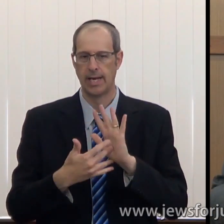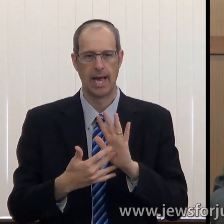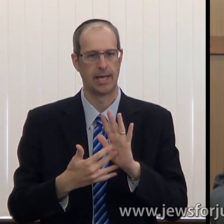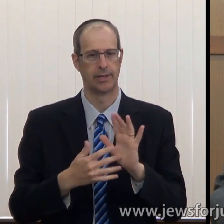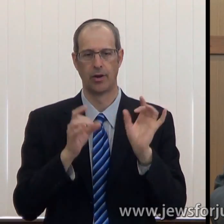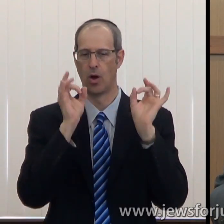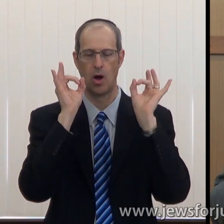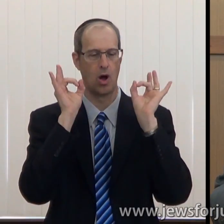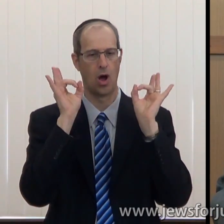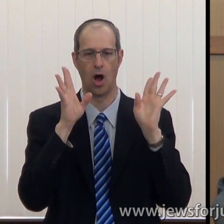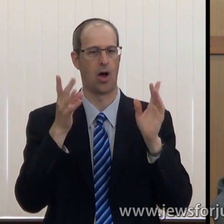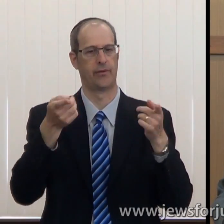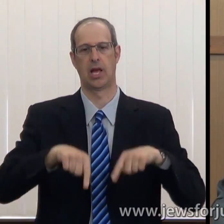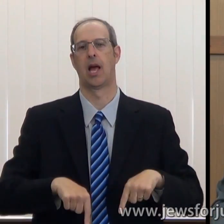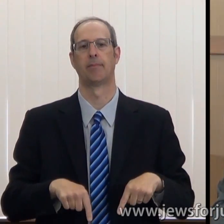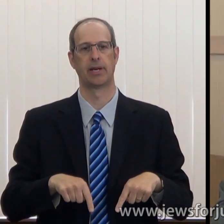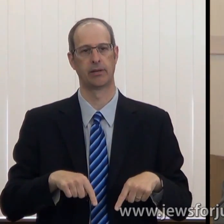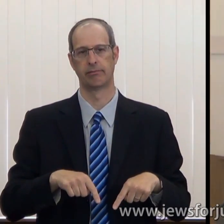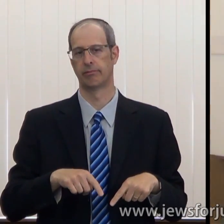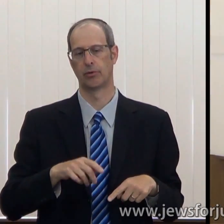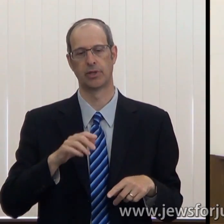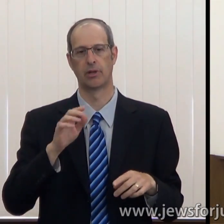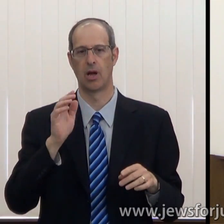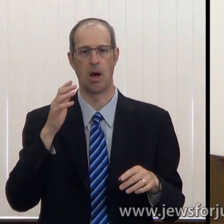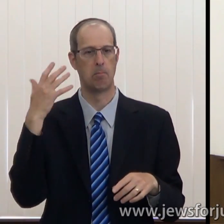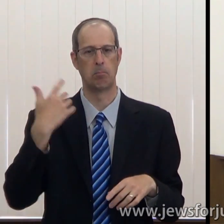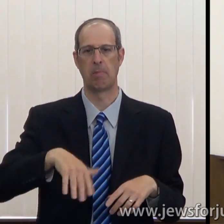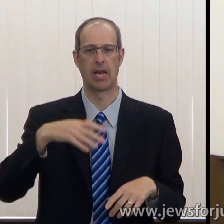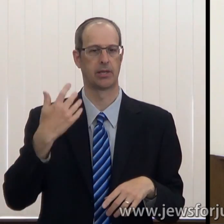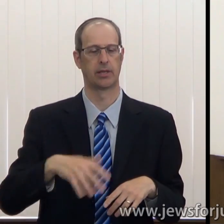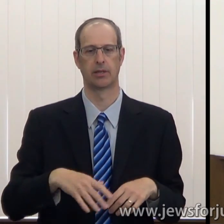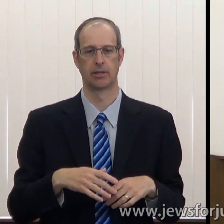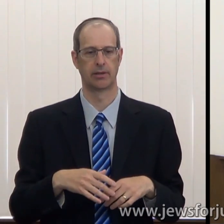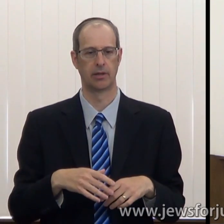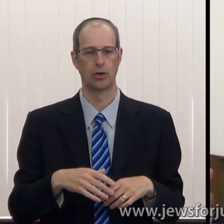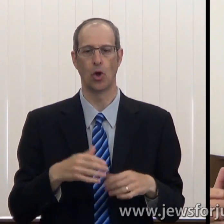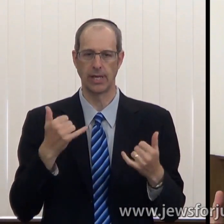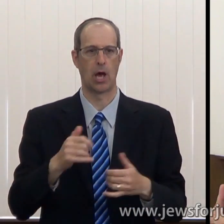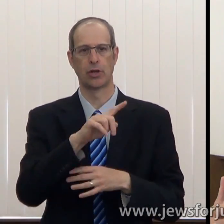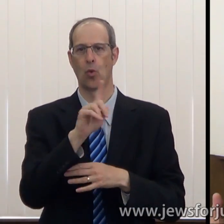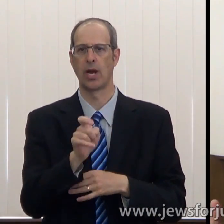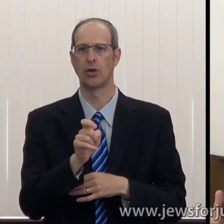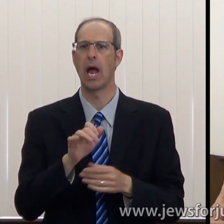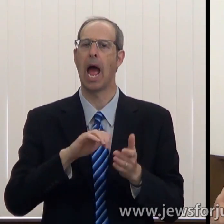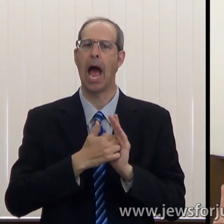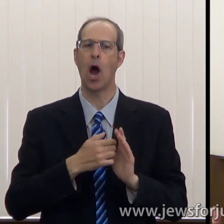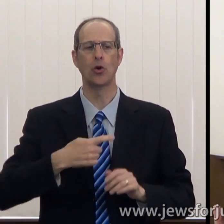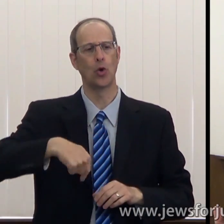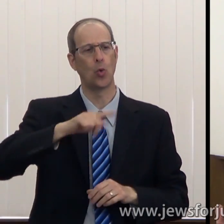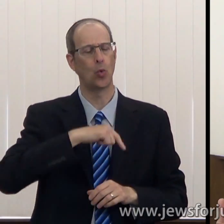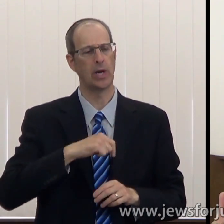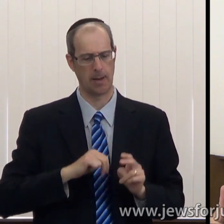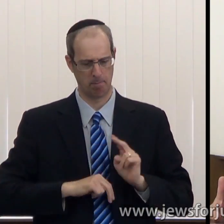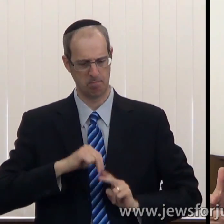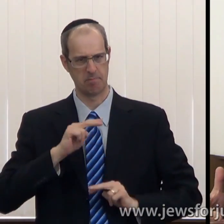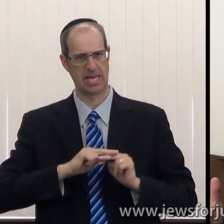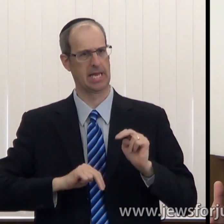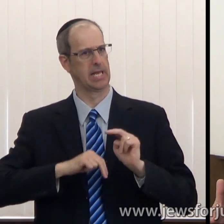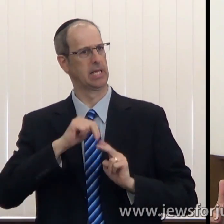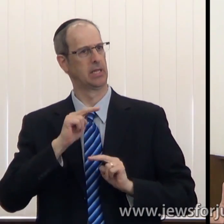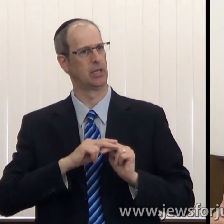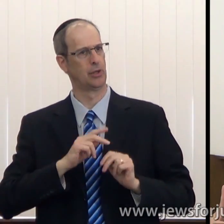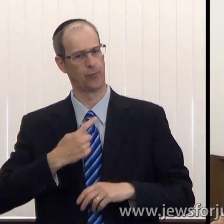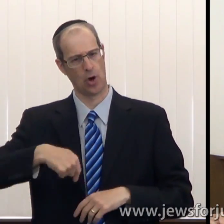in a way that was amazing. So the question is, how do we build for ourselves